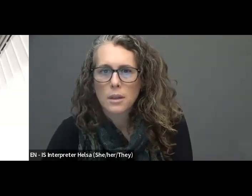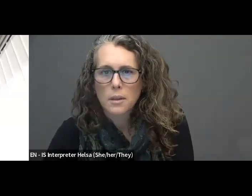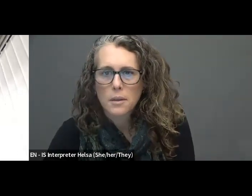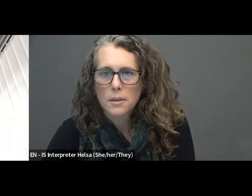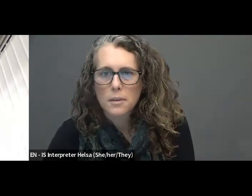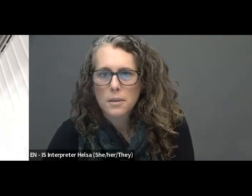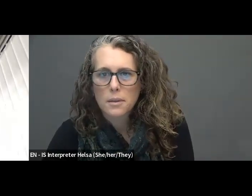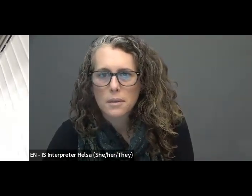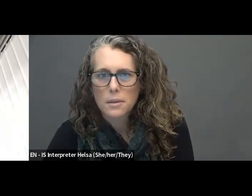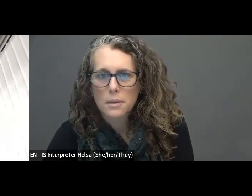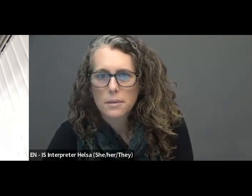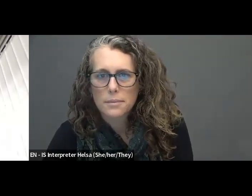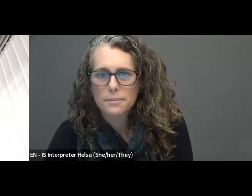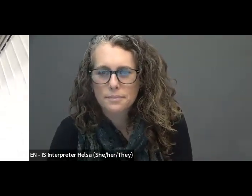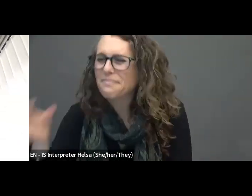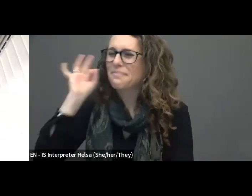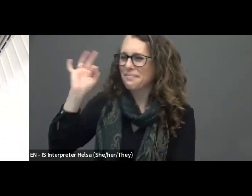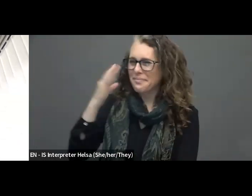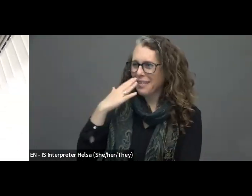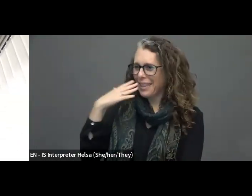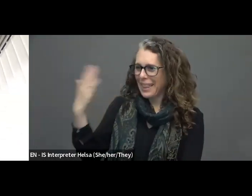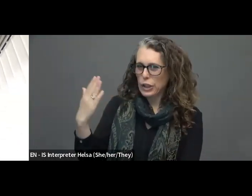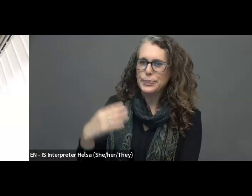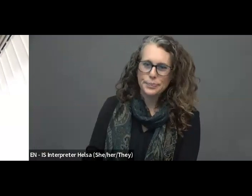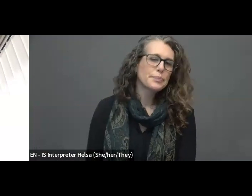Thanks. So in order to do that, we